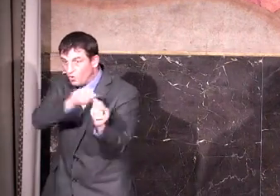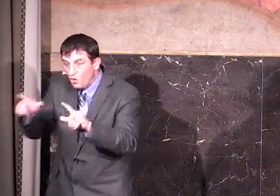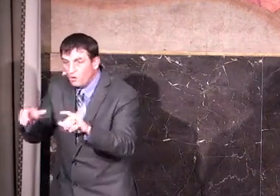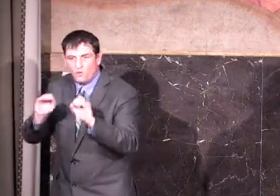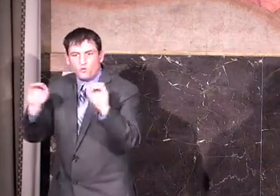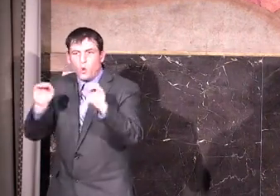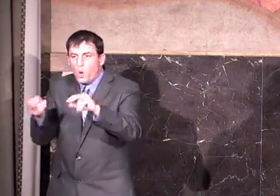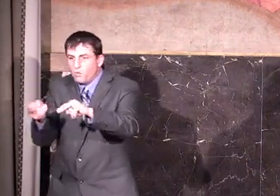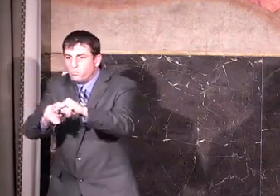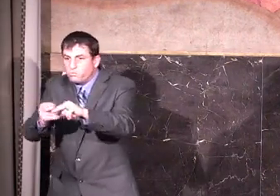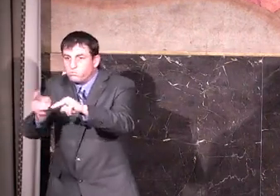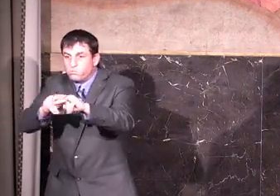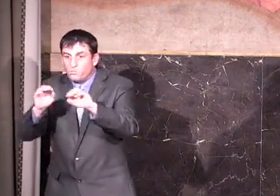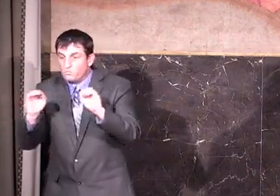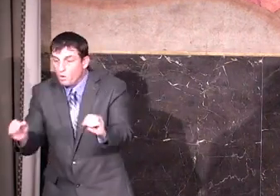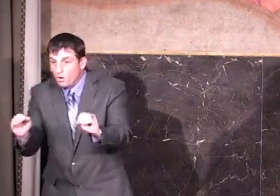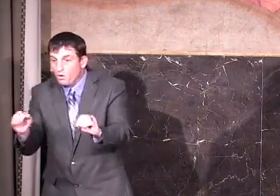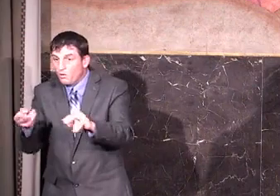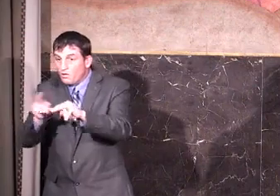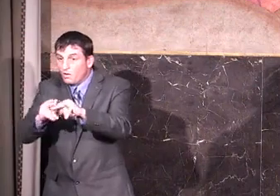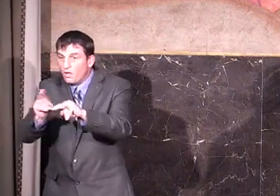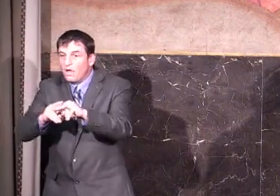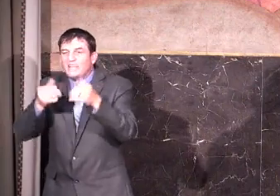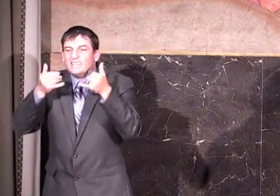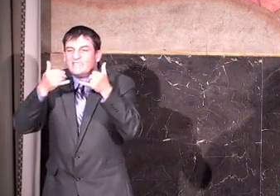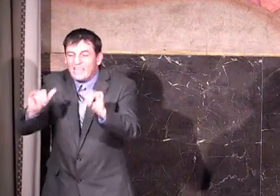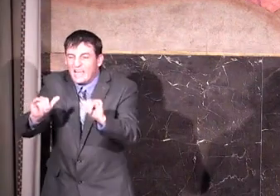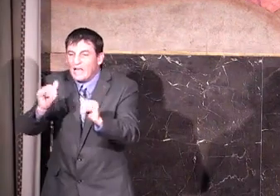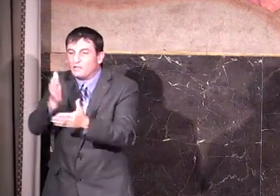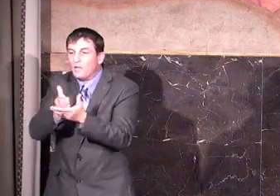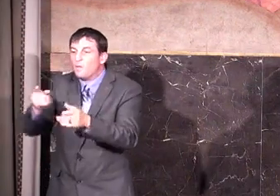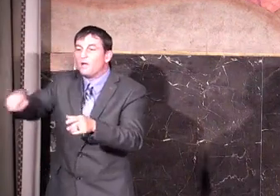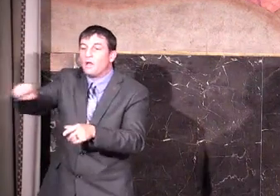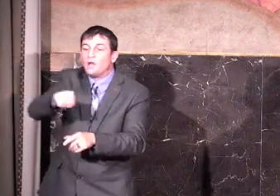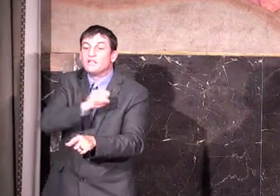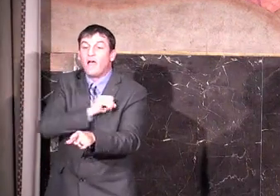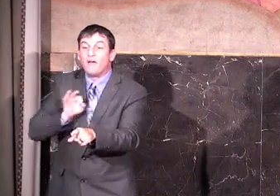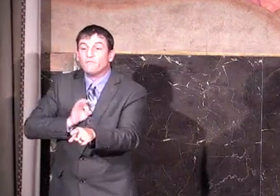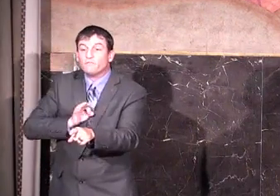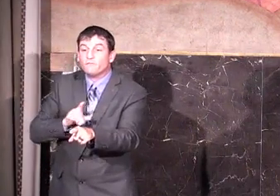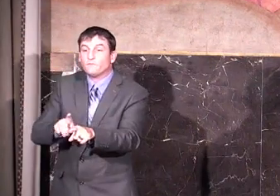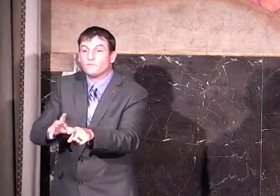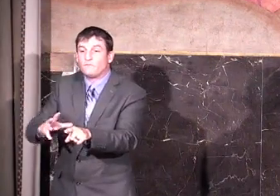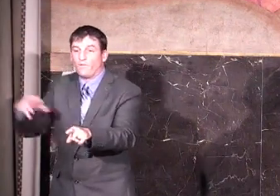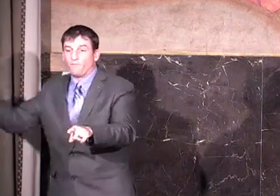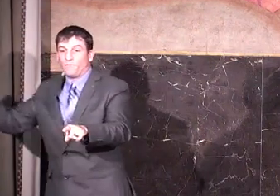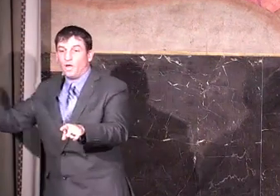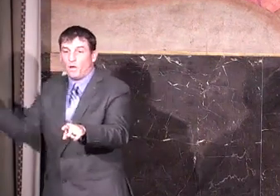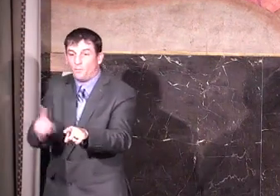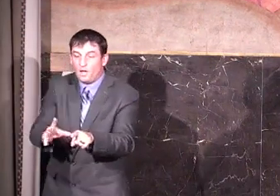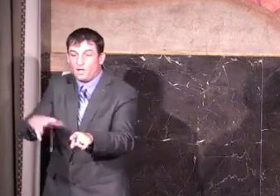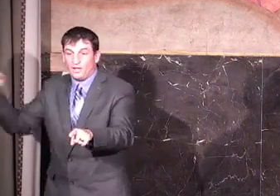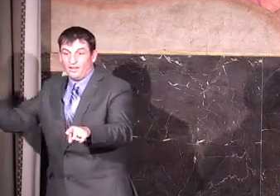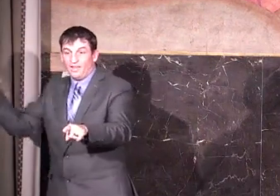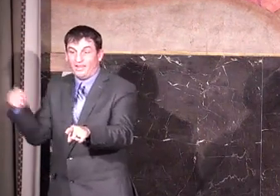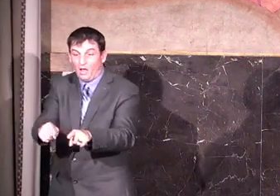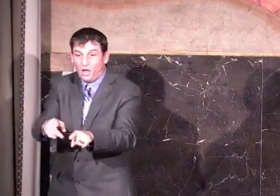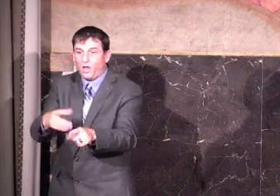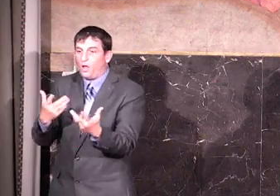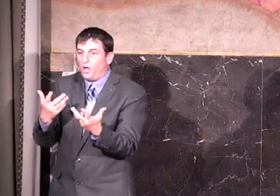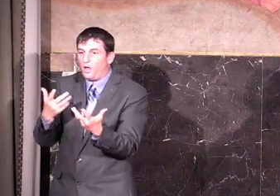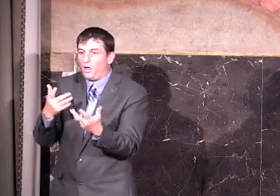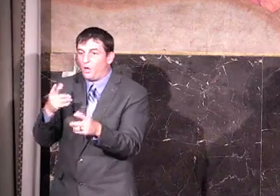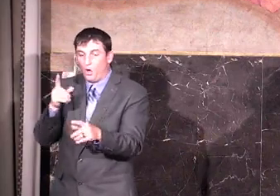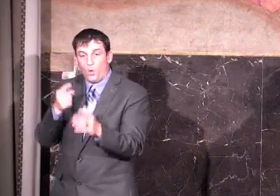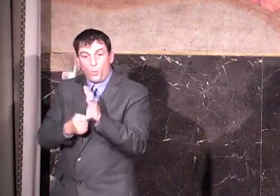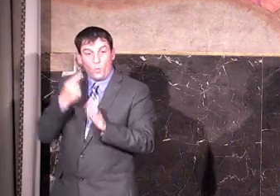cases develop, there's still people who work in those facilities who are coming in and out, the staff. And that is a moving target, right? That's not something that you can sort of, again, just do